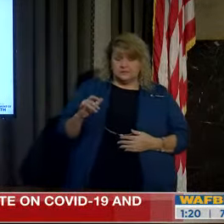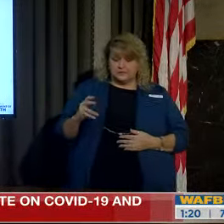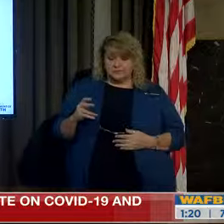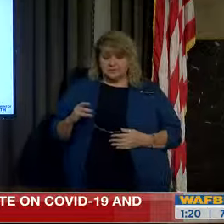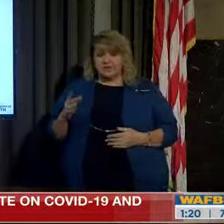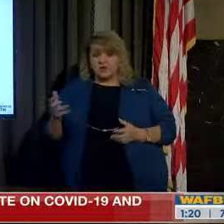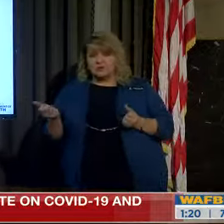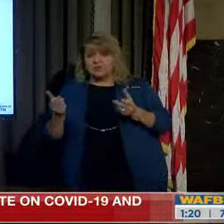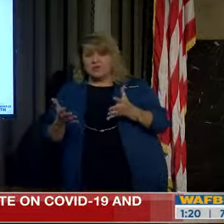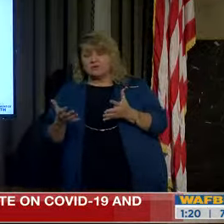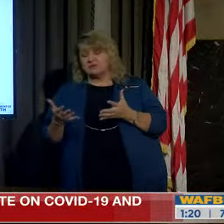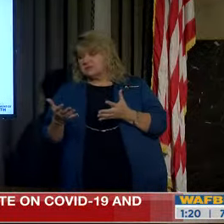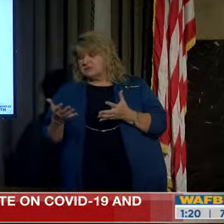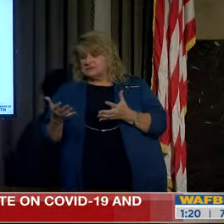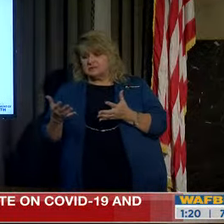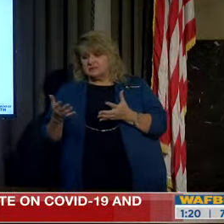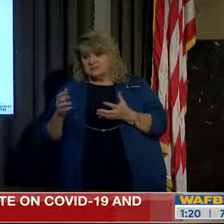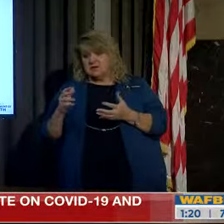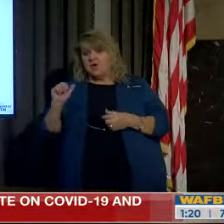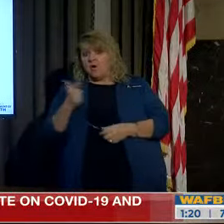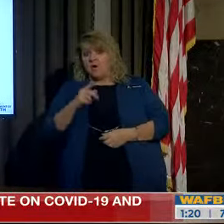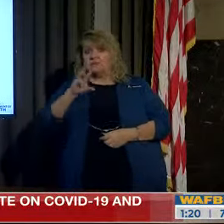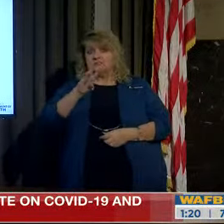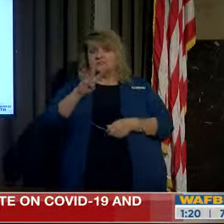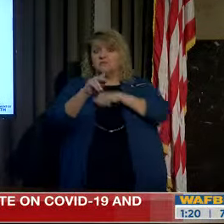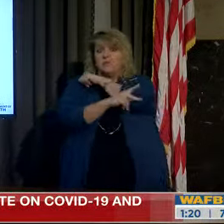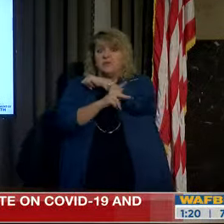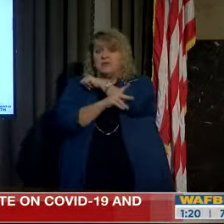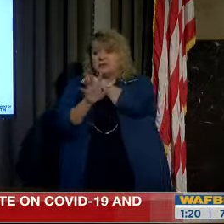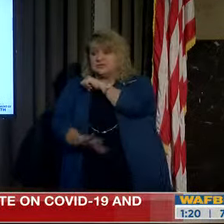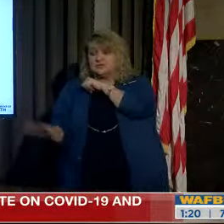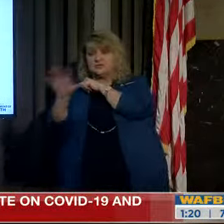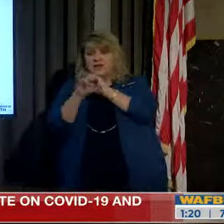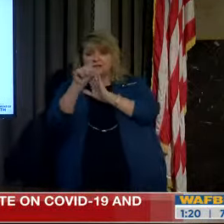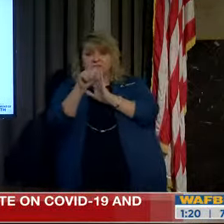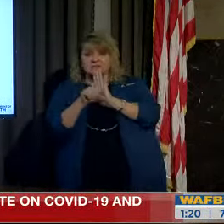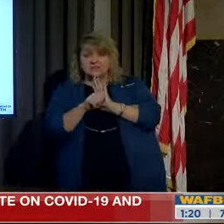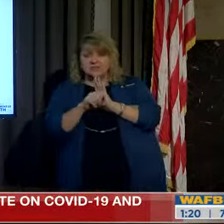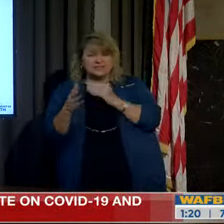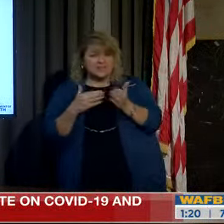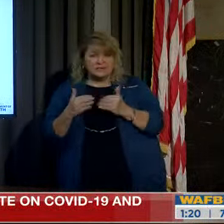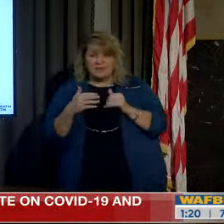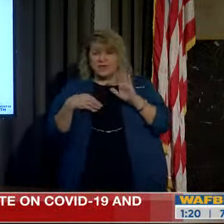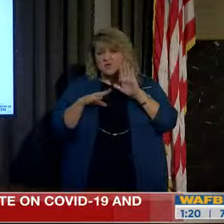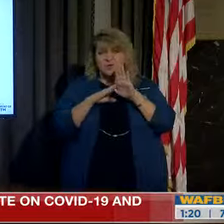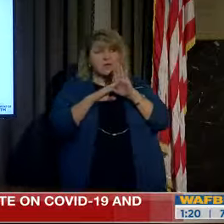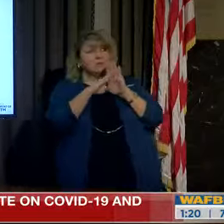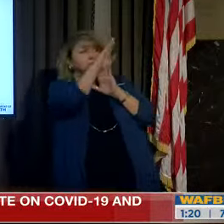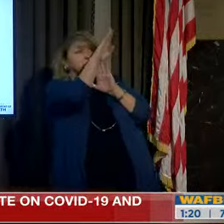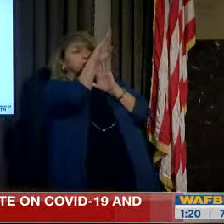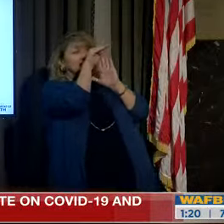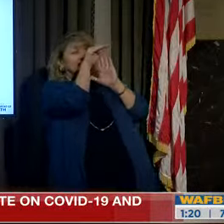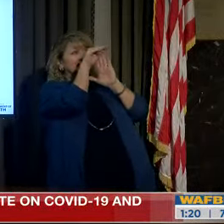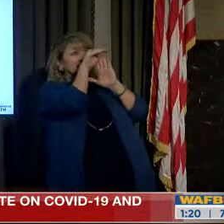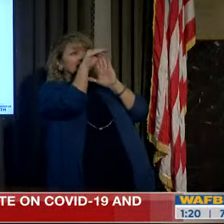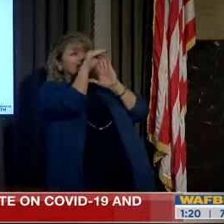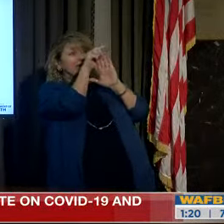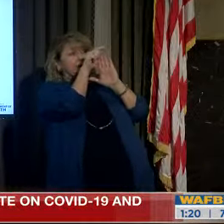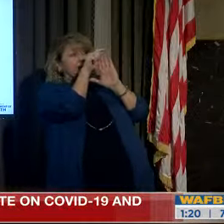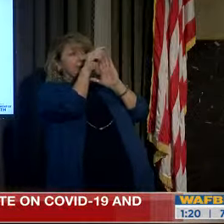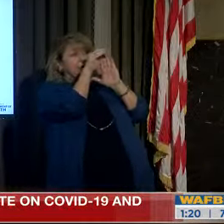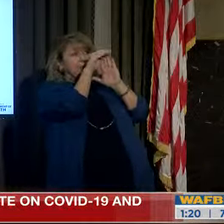COVID-19. And in all 64 parishes of the state, despite us moving in the right direction, the risk